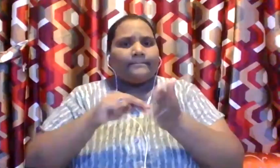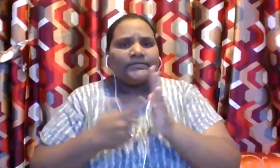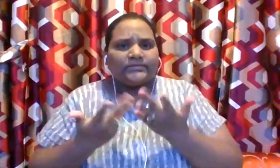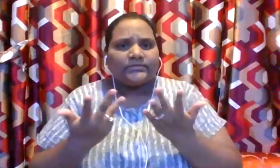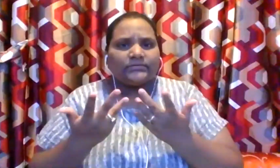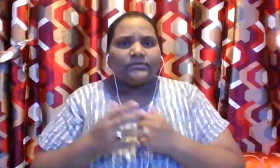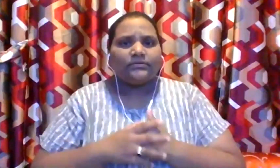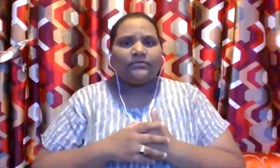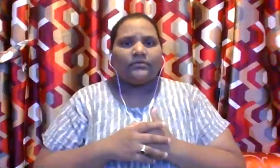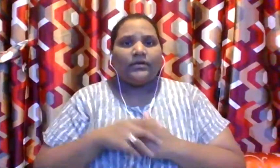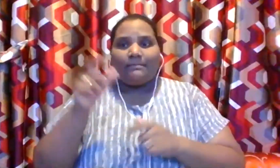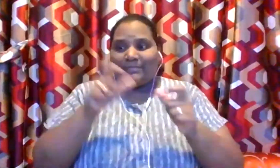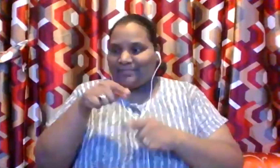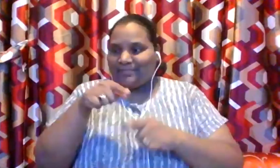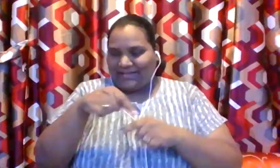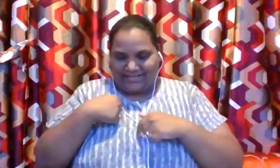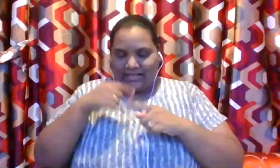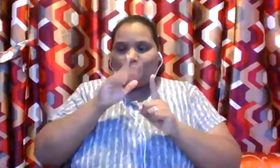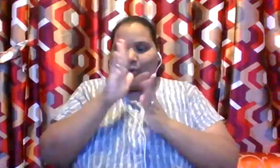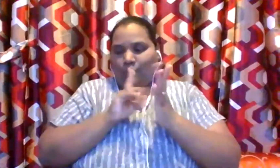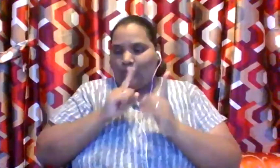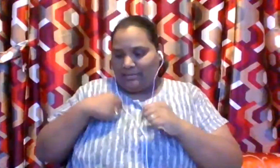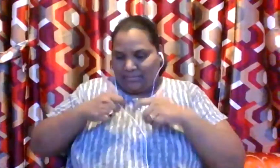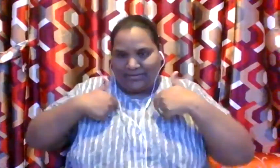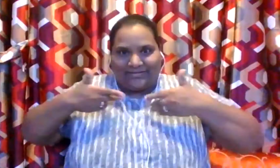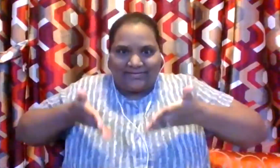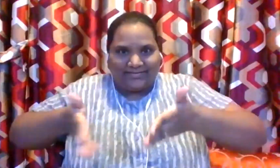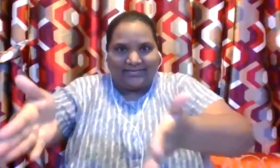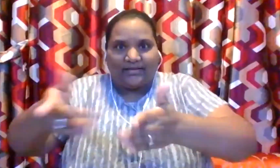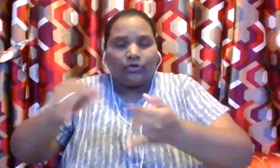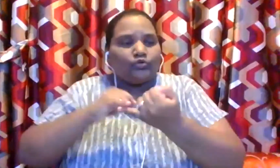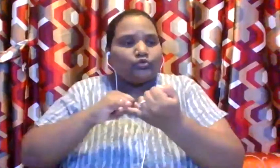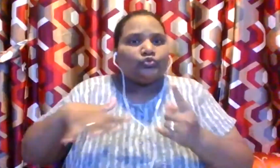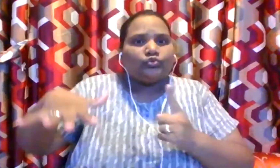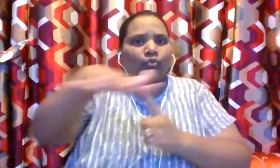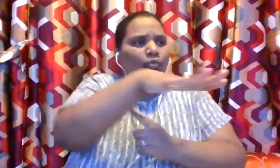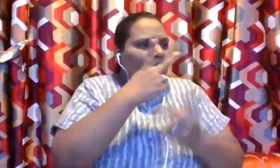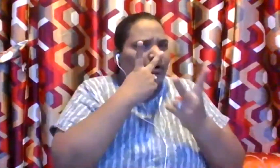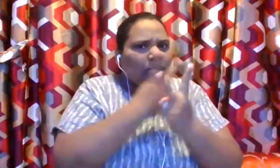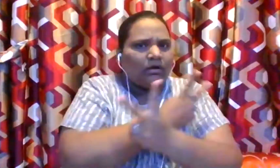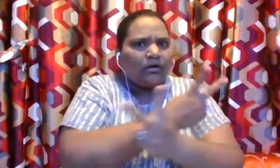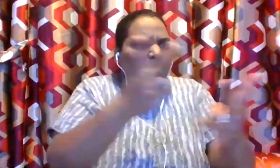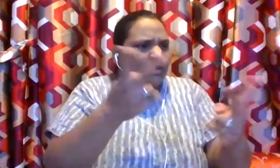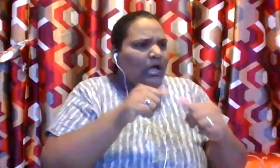people came at that time, the society was so animalish, the society was